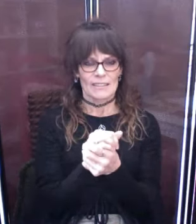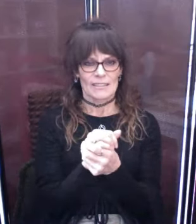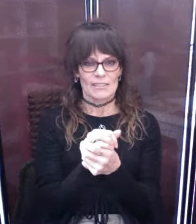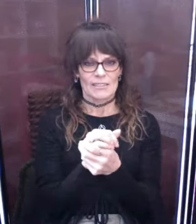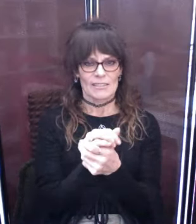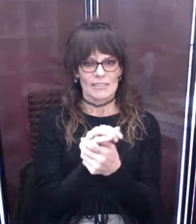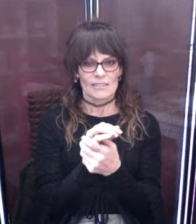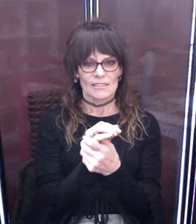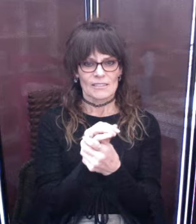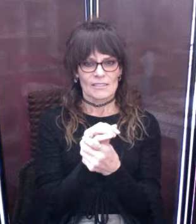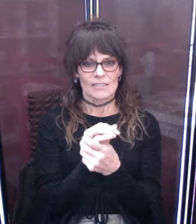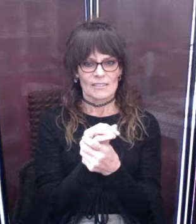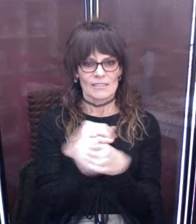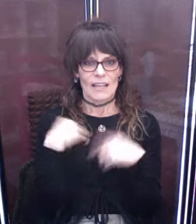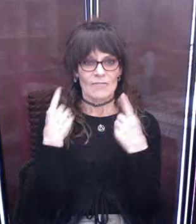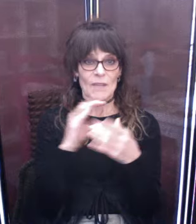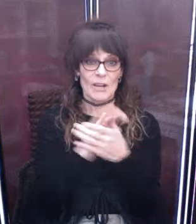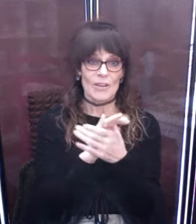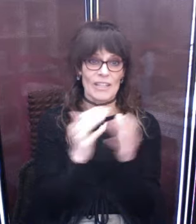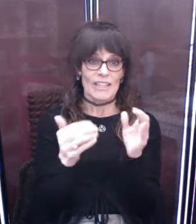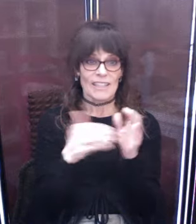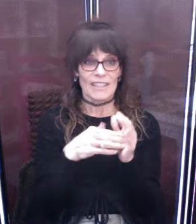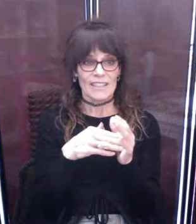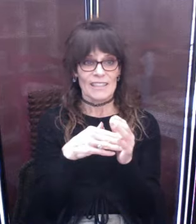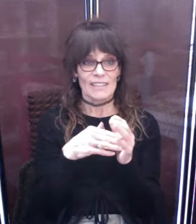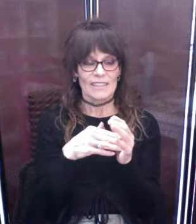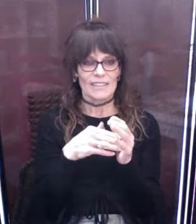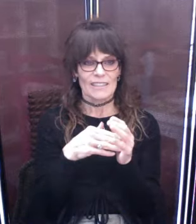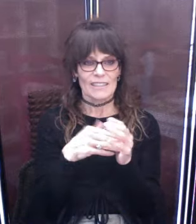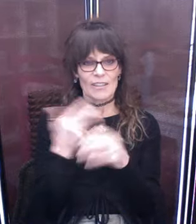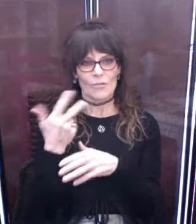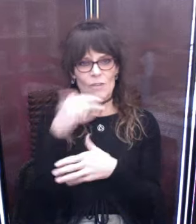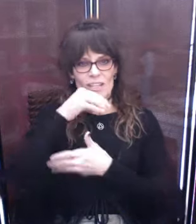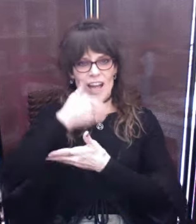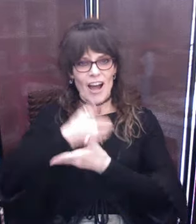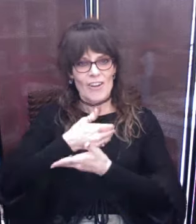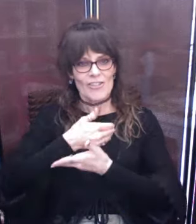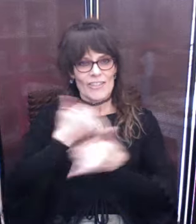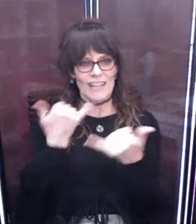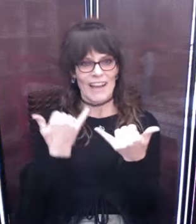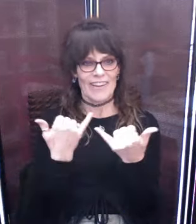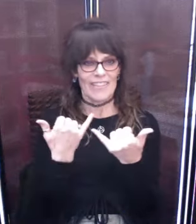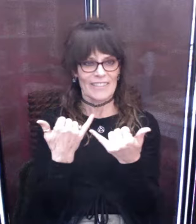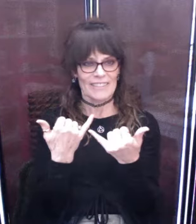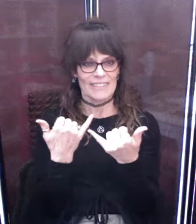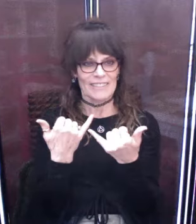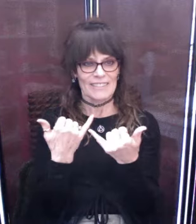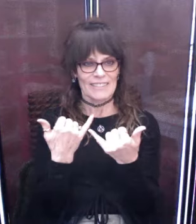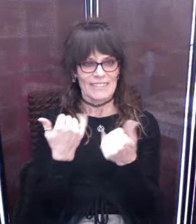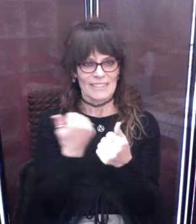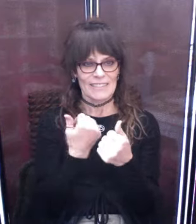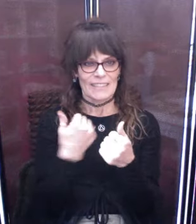And I've gotten remarried, and I've got 3 daughters now. And every once in a while I say, "Dad, that's